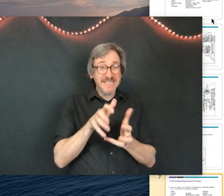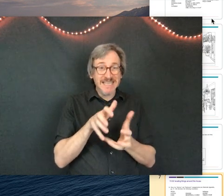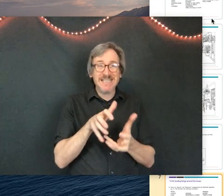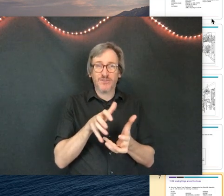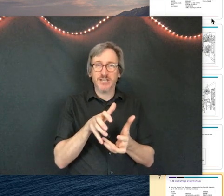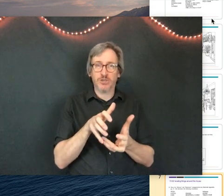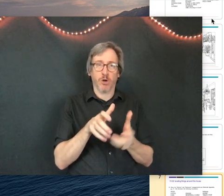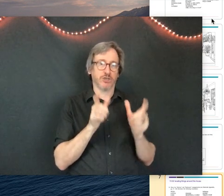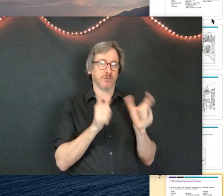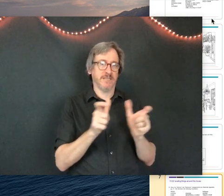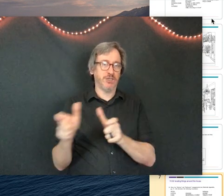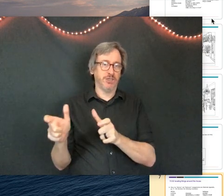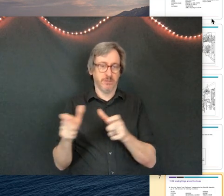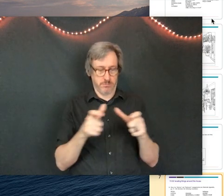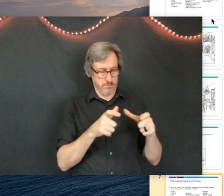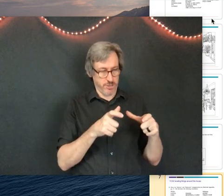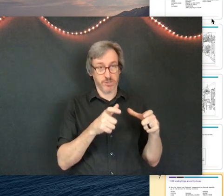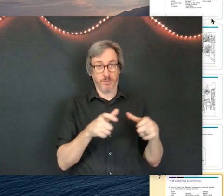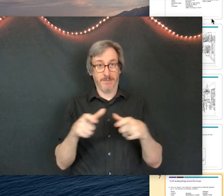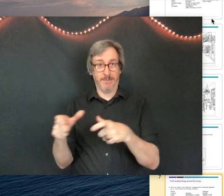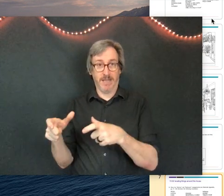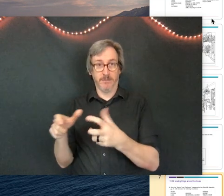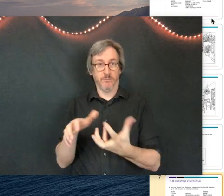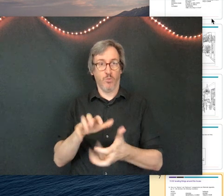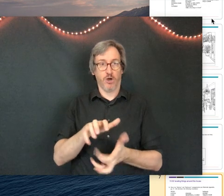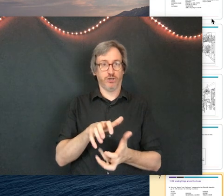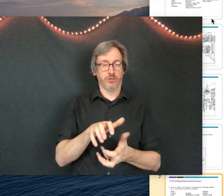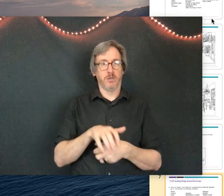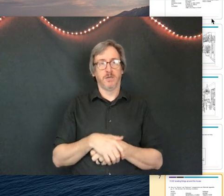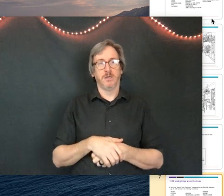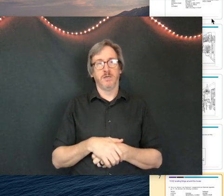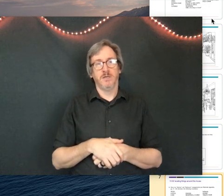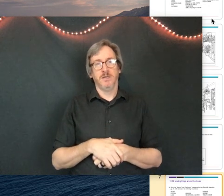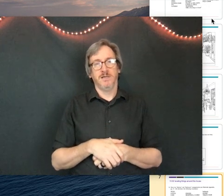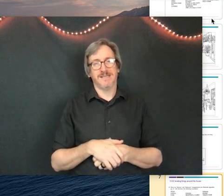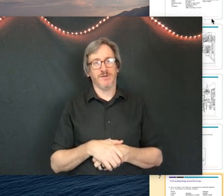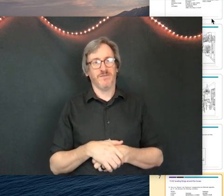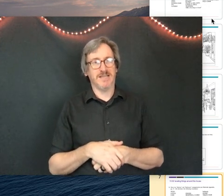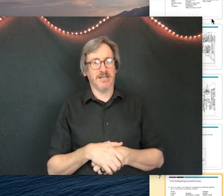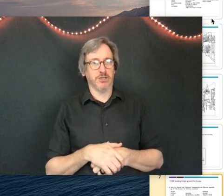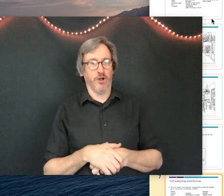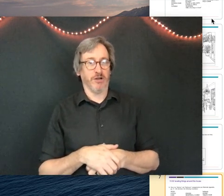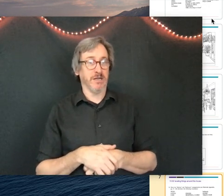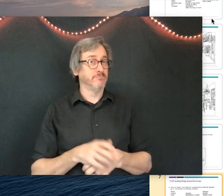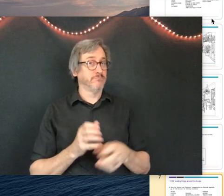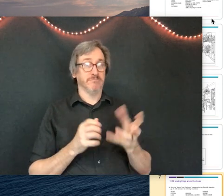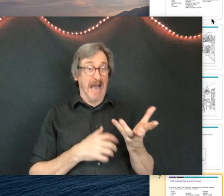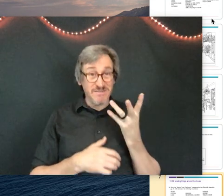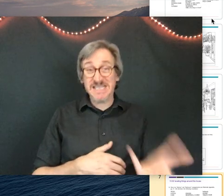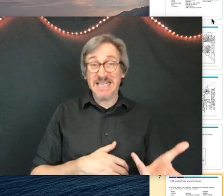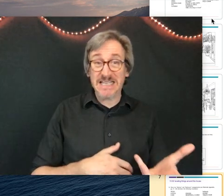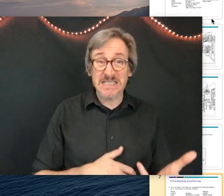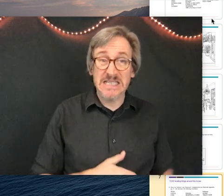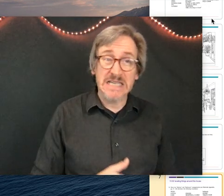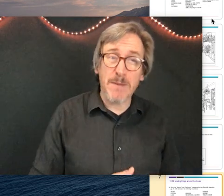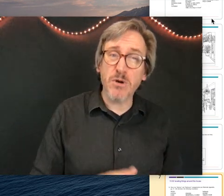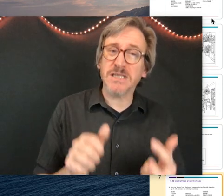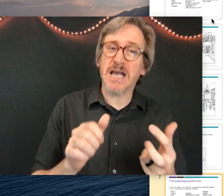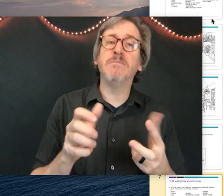I've seen this for dishwasher. Dish, here's a plate, plate, plate, wash. It's sort of the dish laundry. I've seen